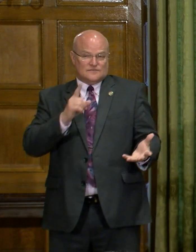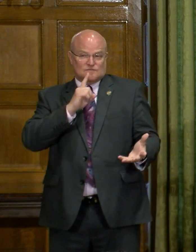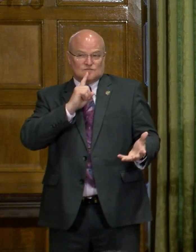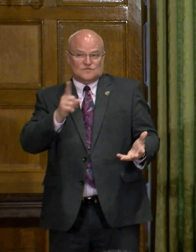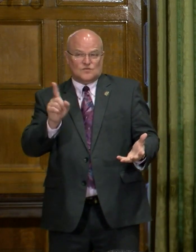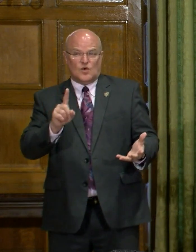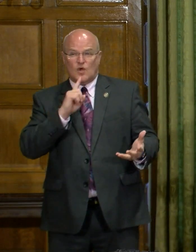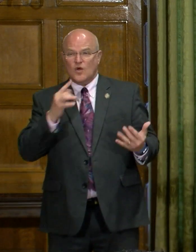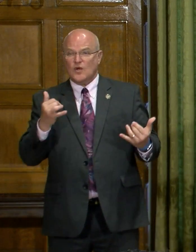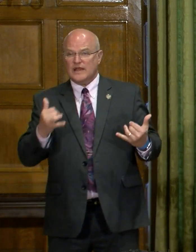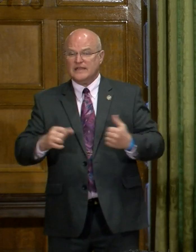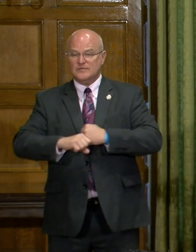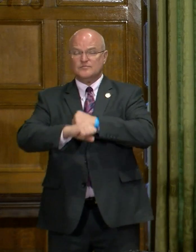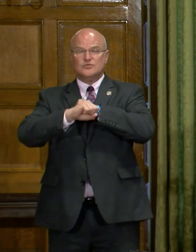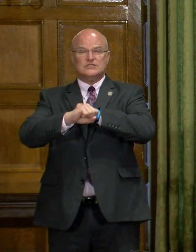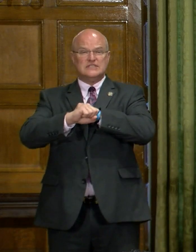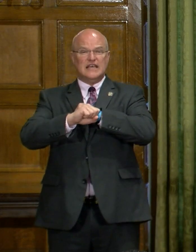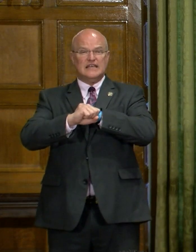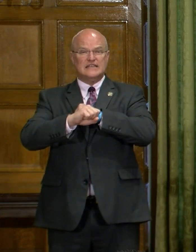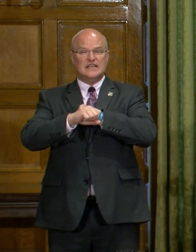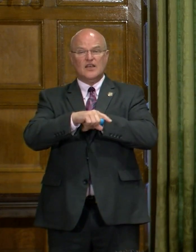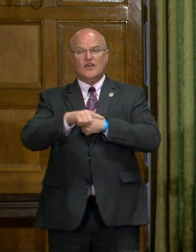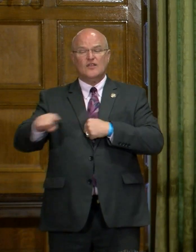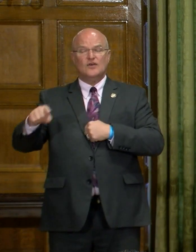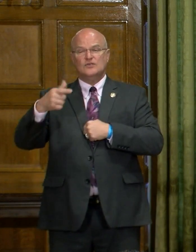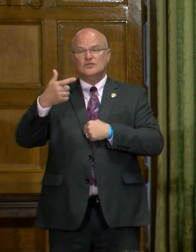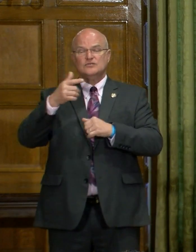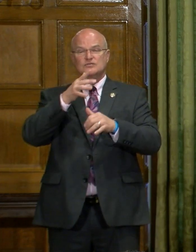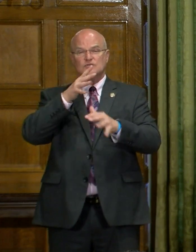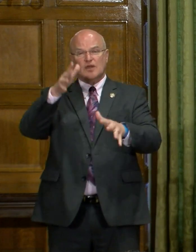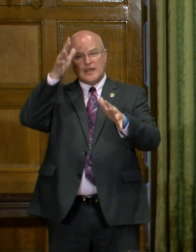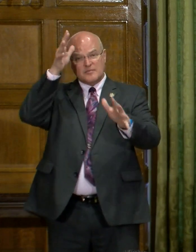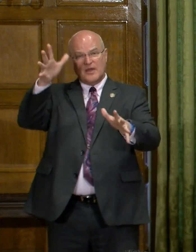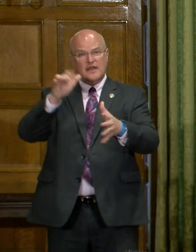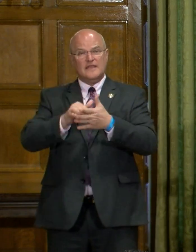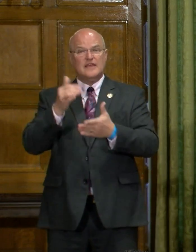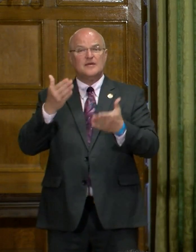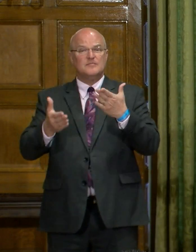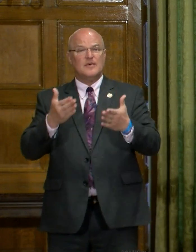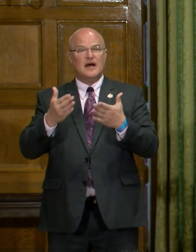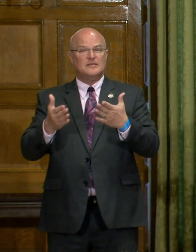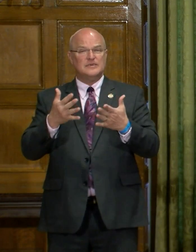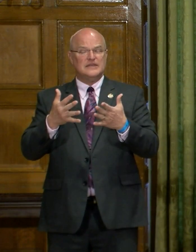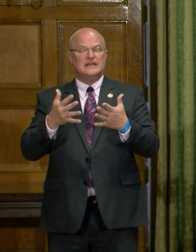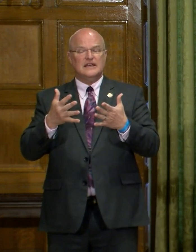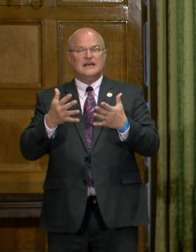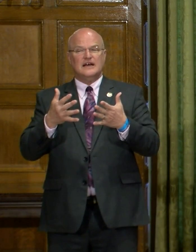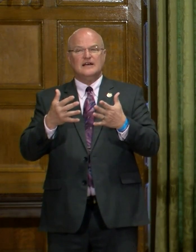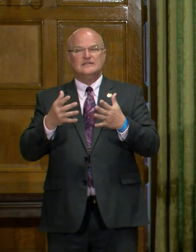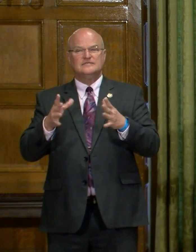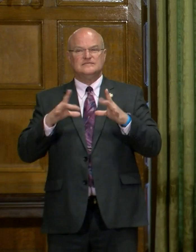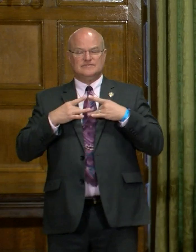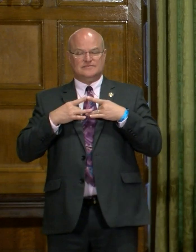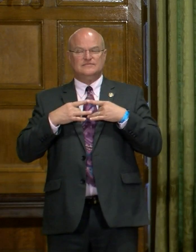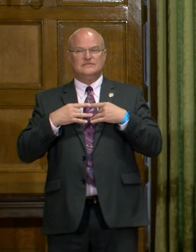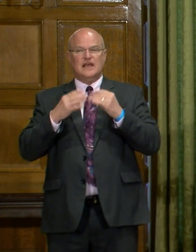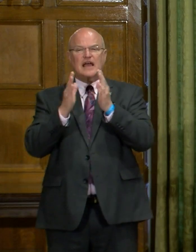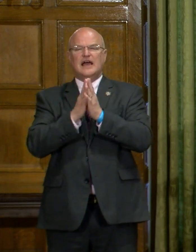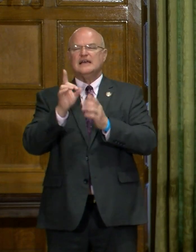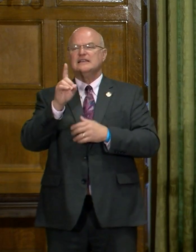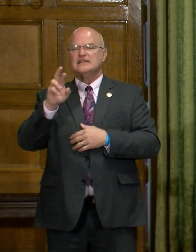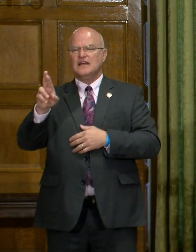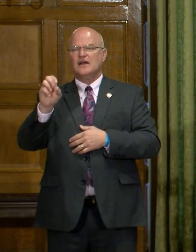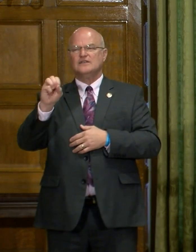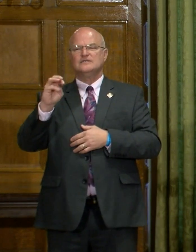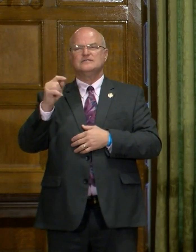are, particularly protecting those grandparents that might be particularly vulnerable. And I asked Dr. Smith to